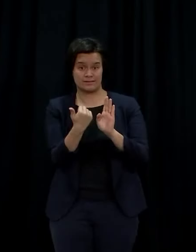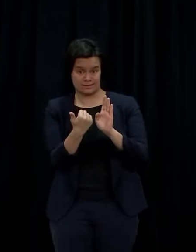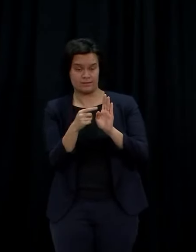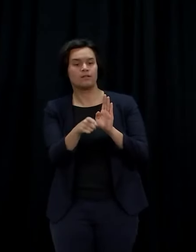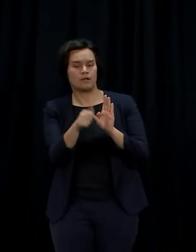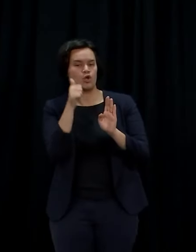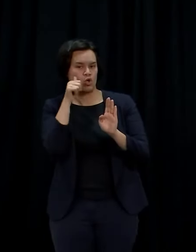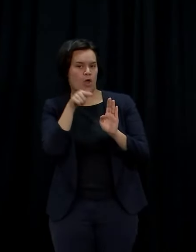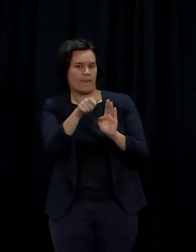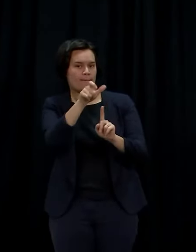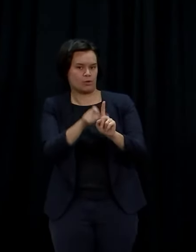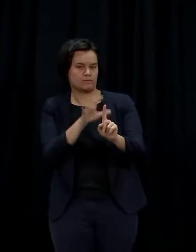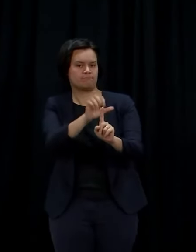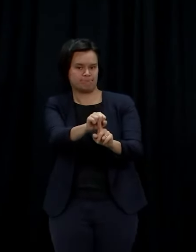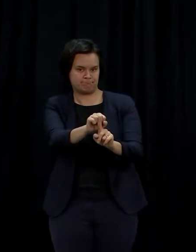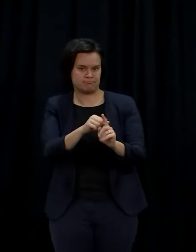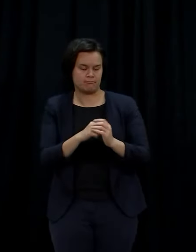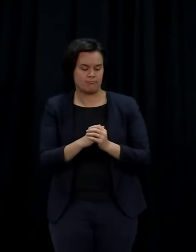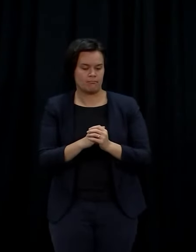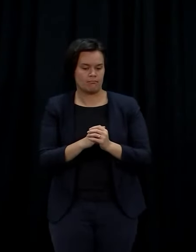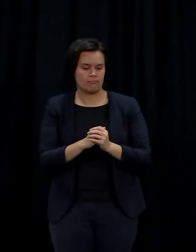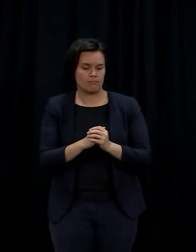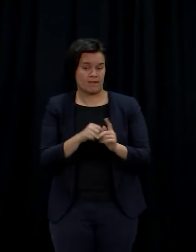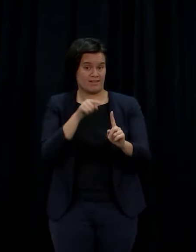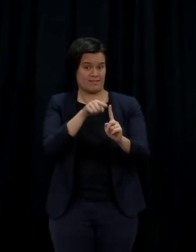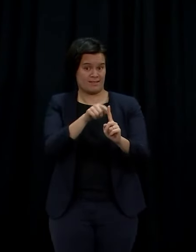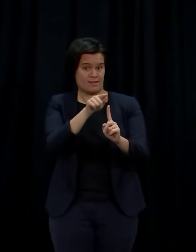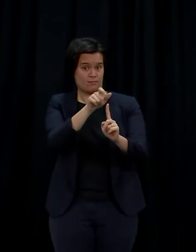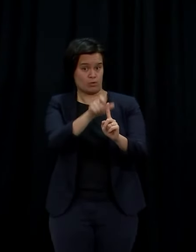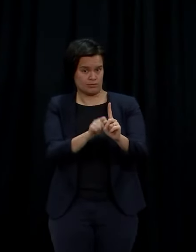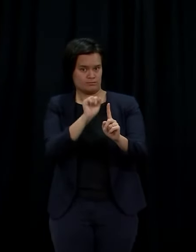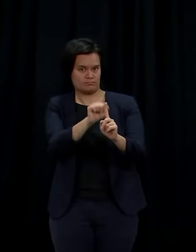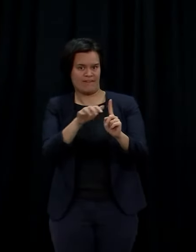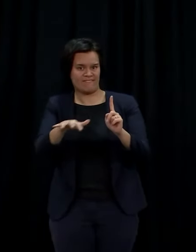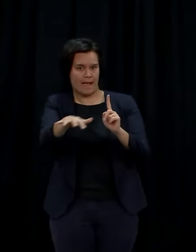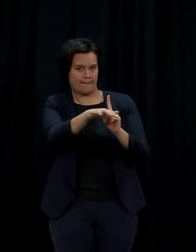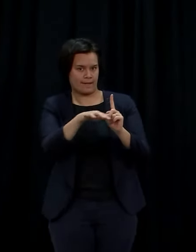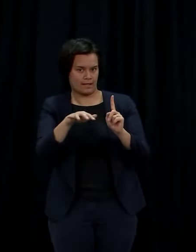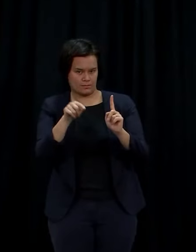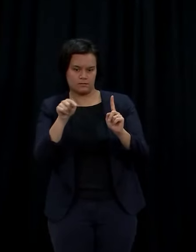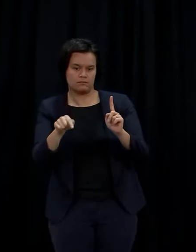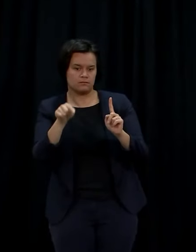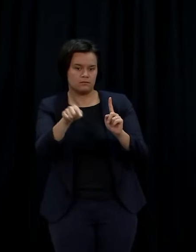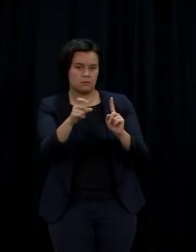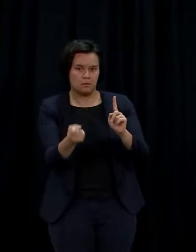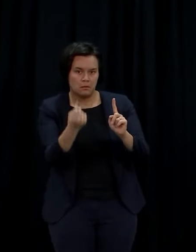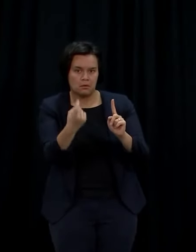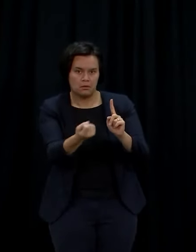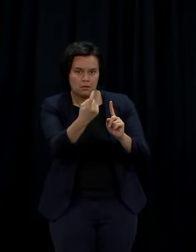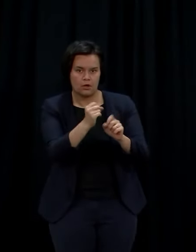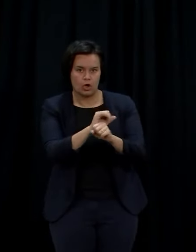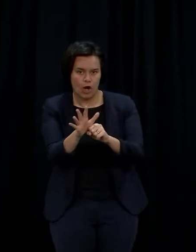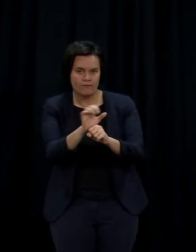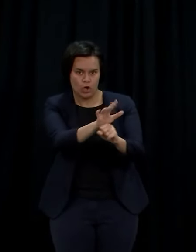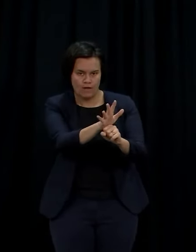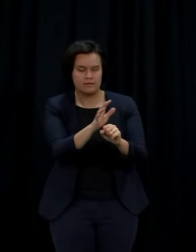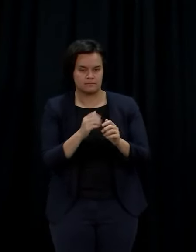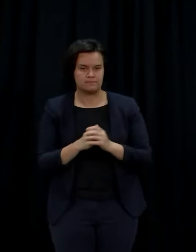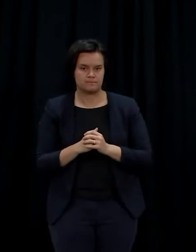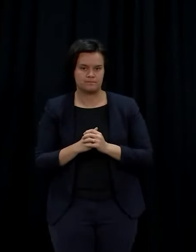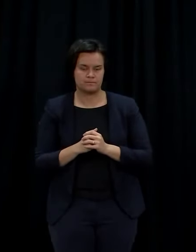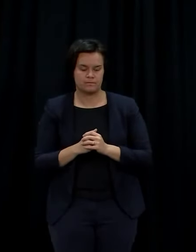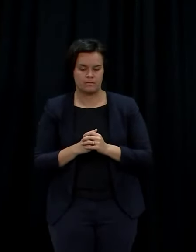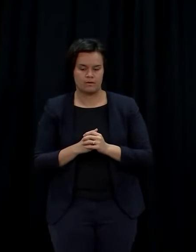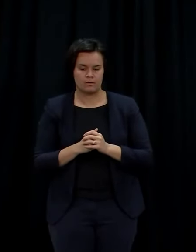some of the family members of that case subsequently became positive. Not all the exposures or